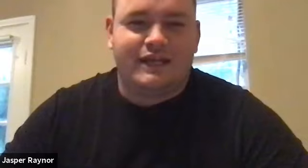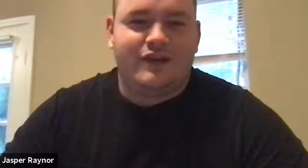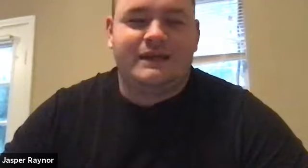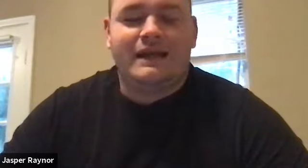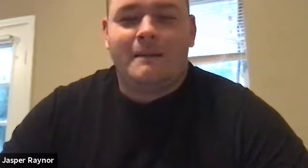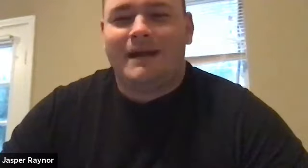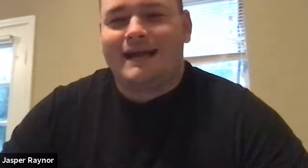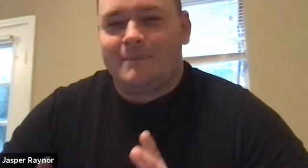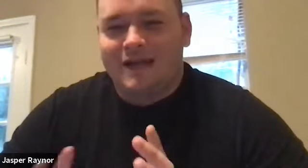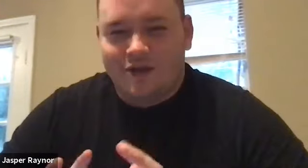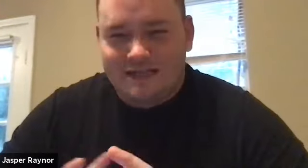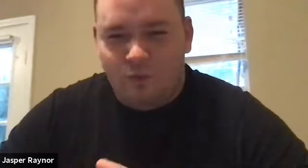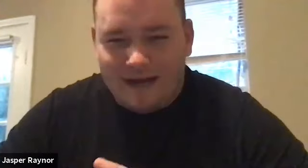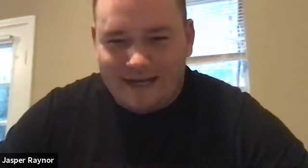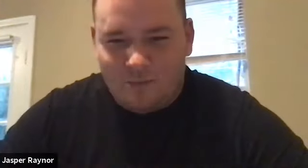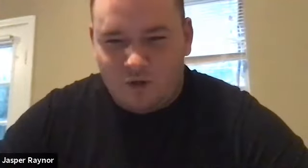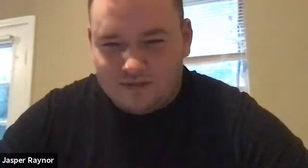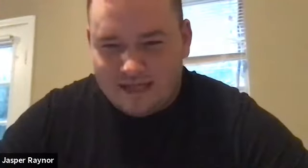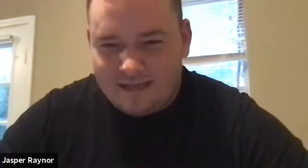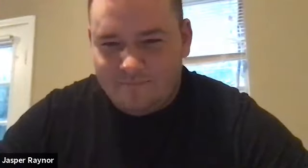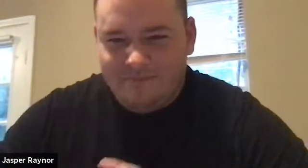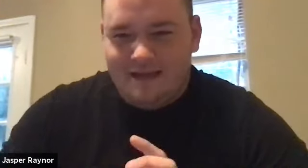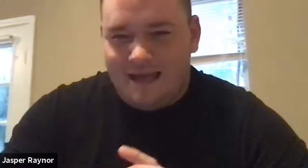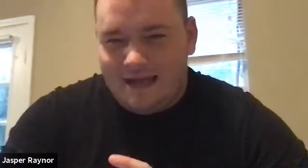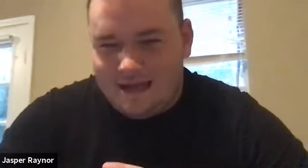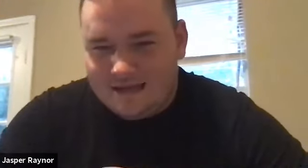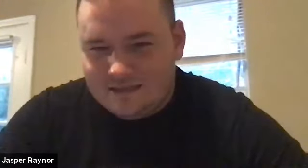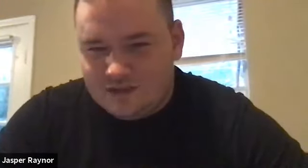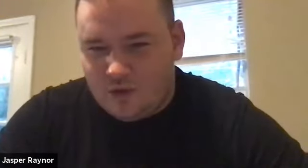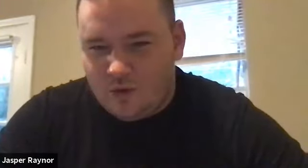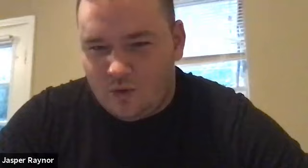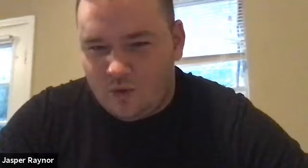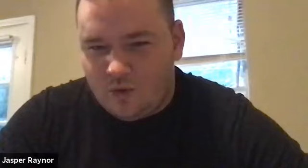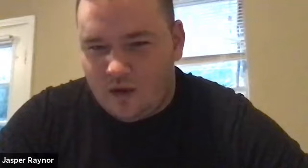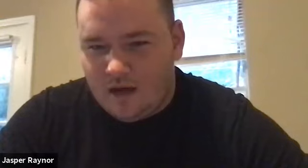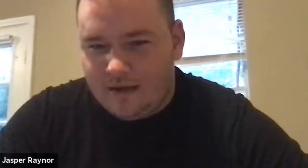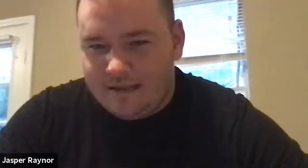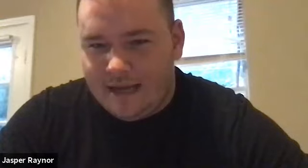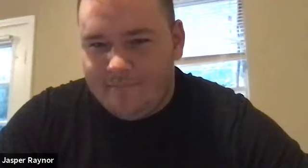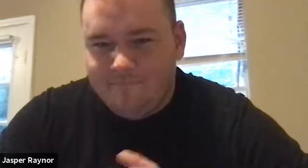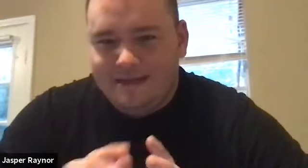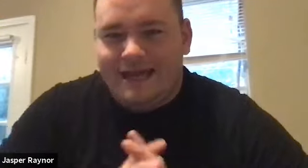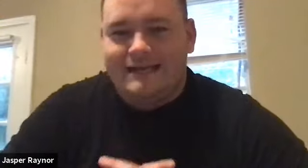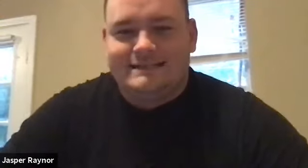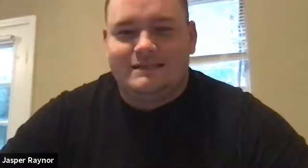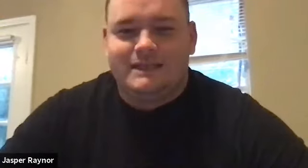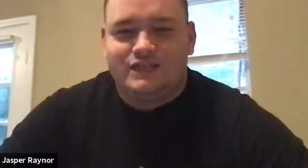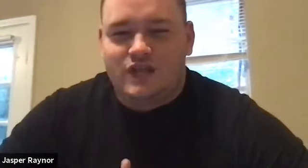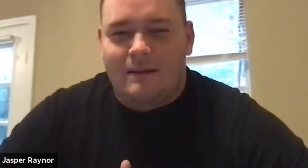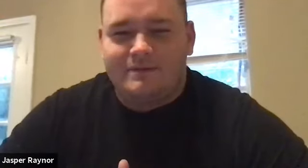hearing. But I got my hearing aids wet at work today. And so, yeah, I had to send them to the shop. And